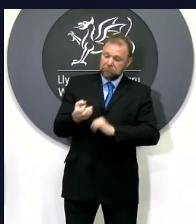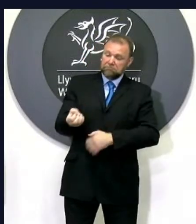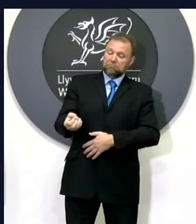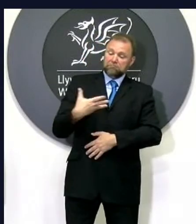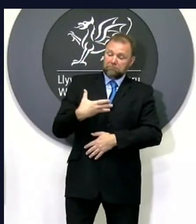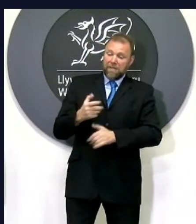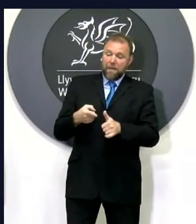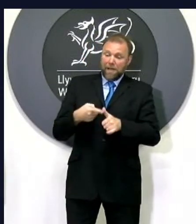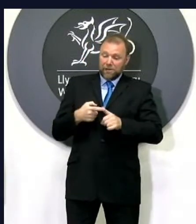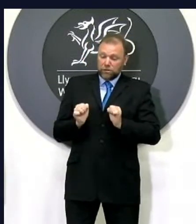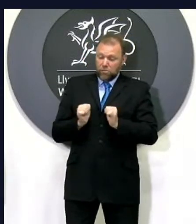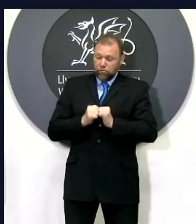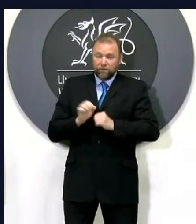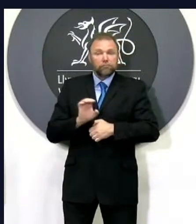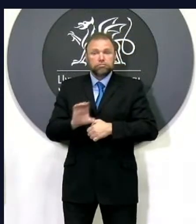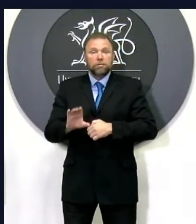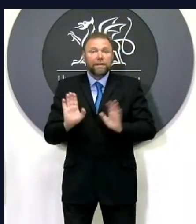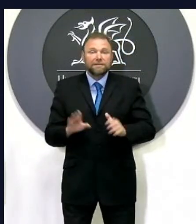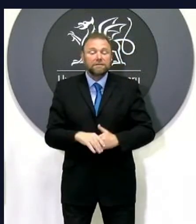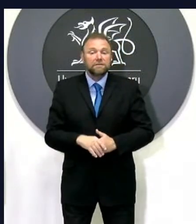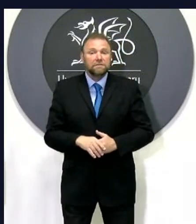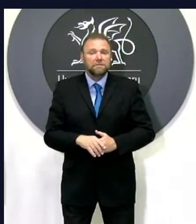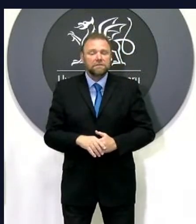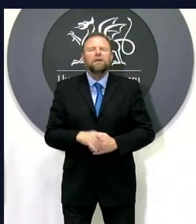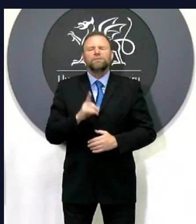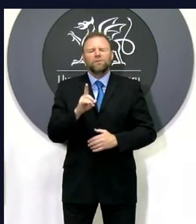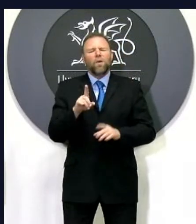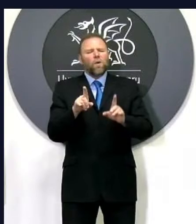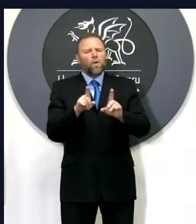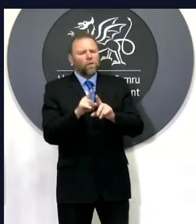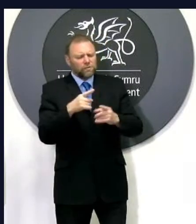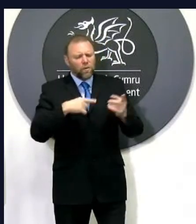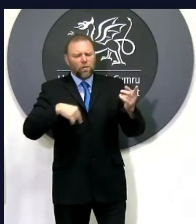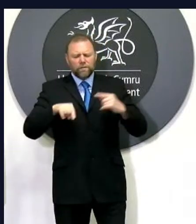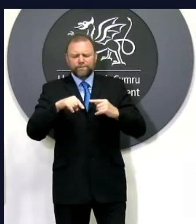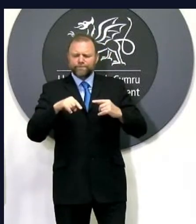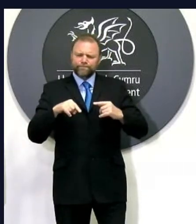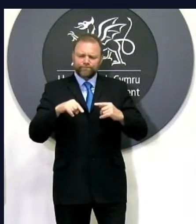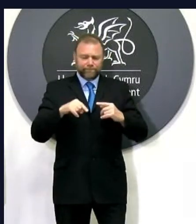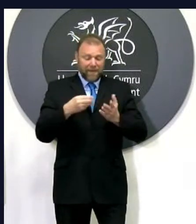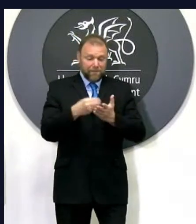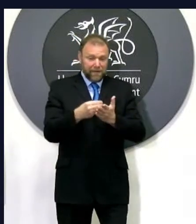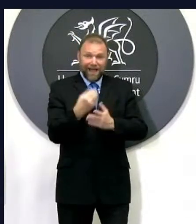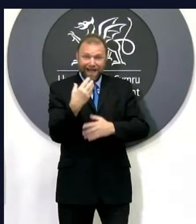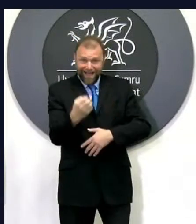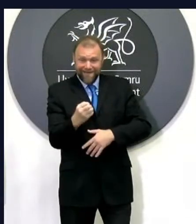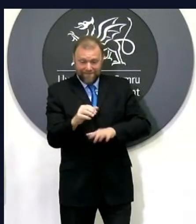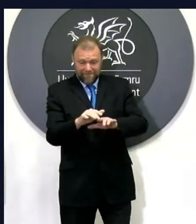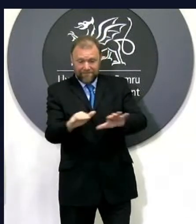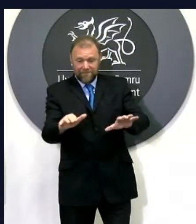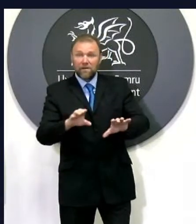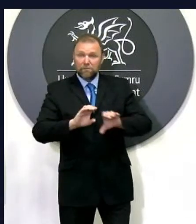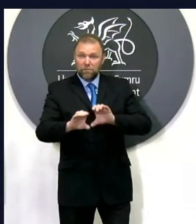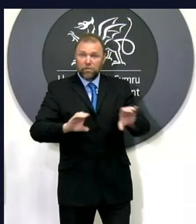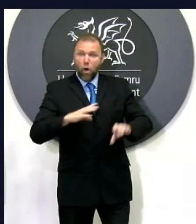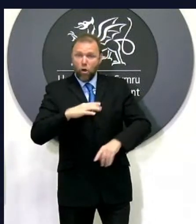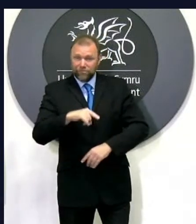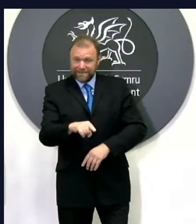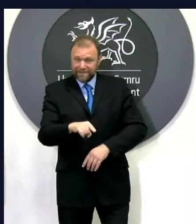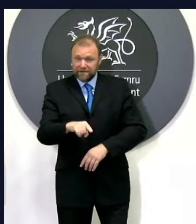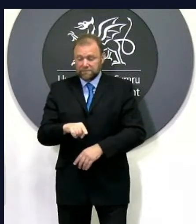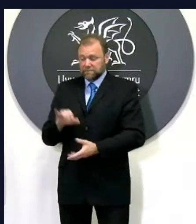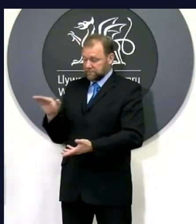confirmed. And alongside the money that we announced and is already reaching businesses, we've also put